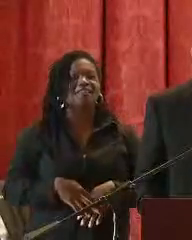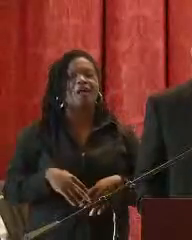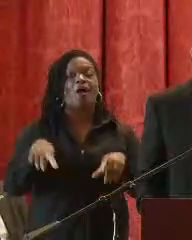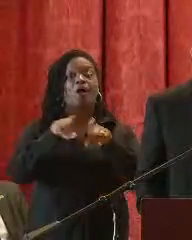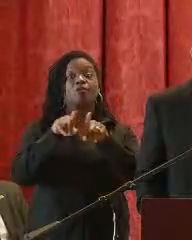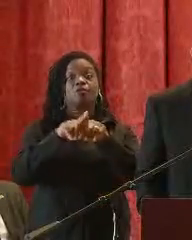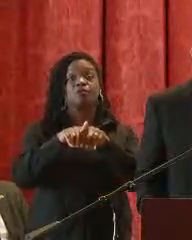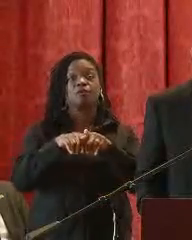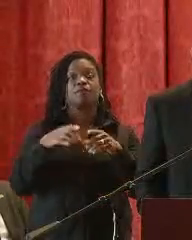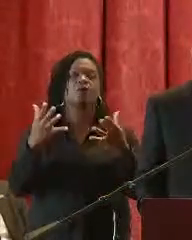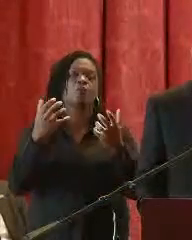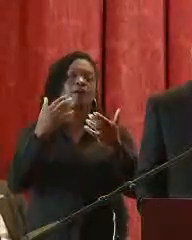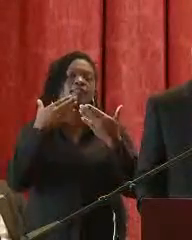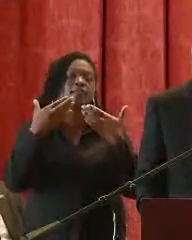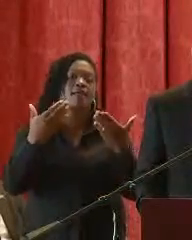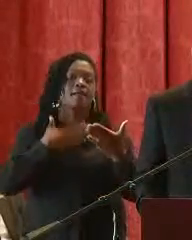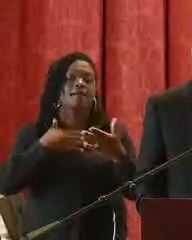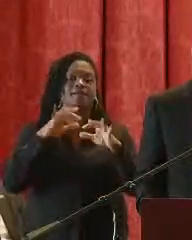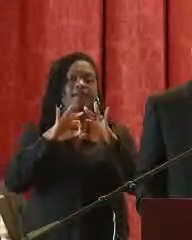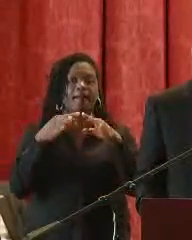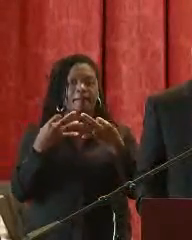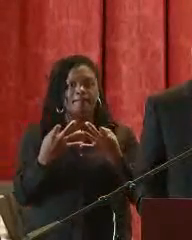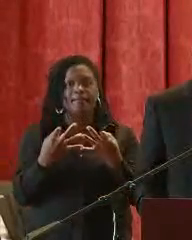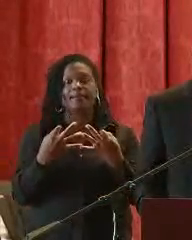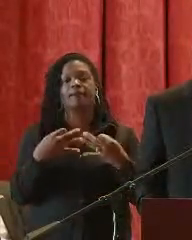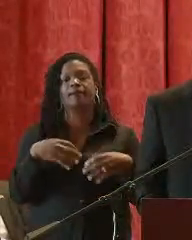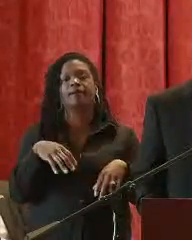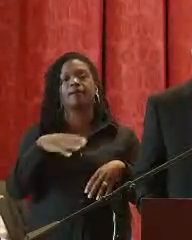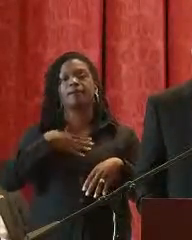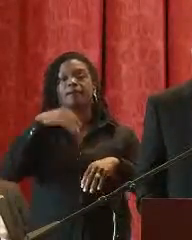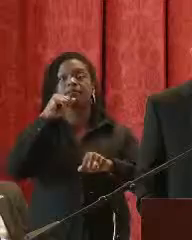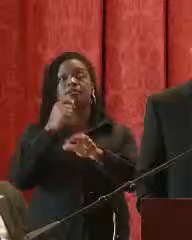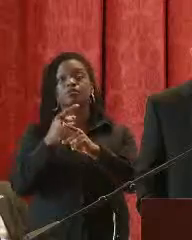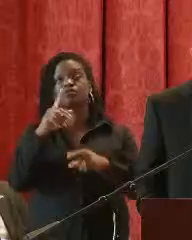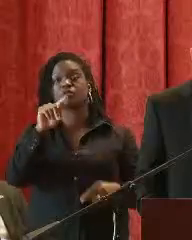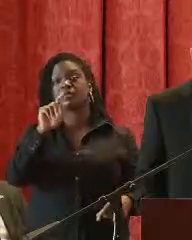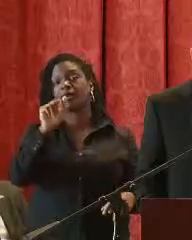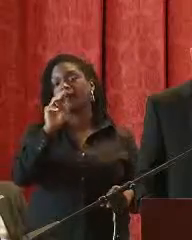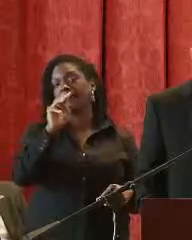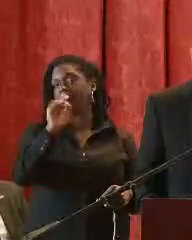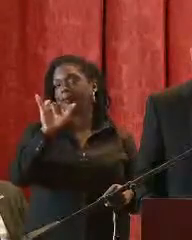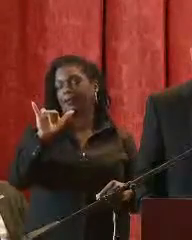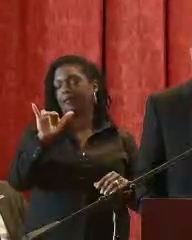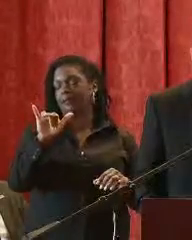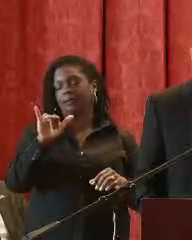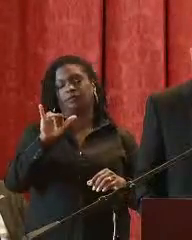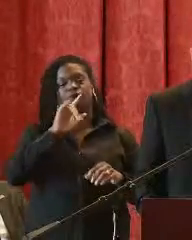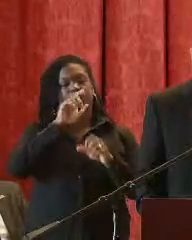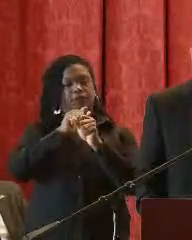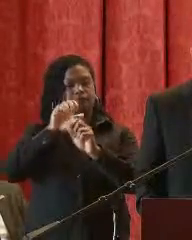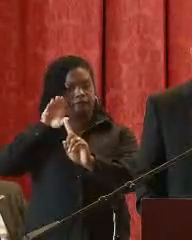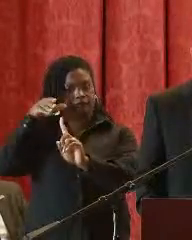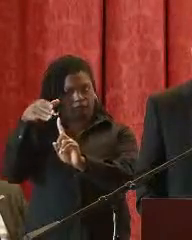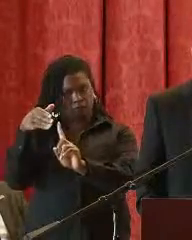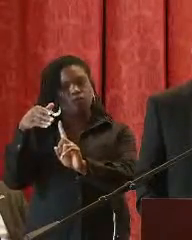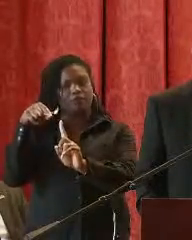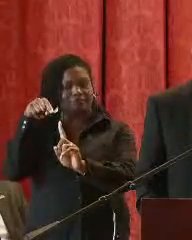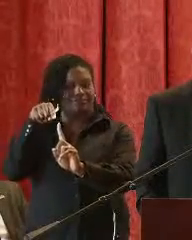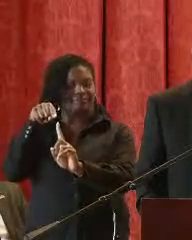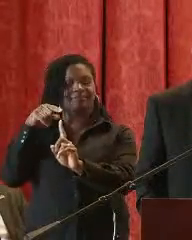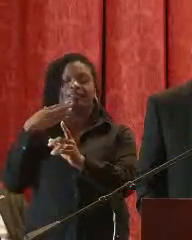like to thank my family, and my sister Tammy especially, who is blind as